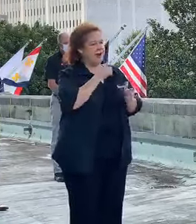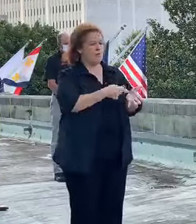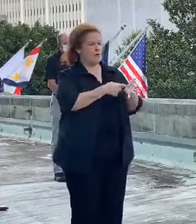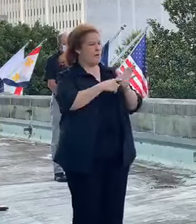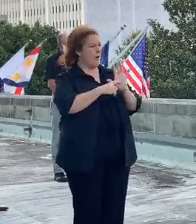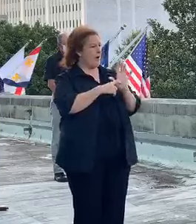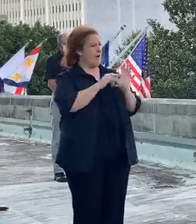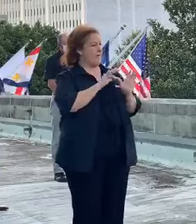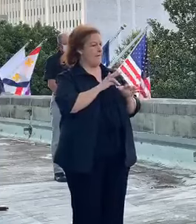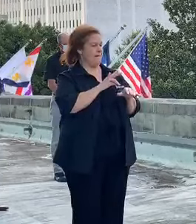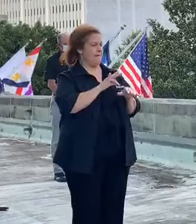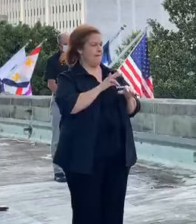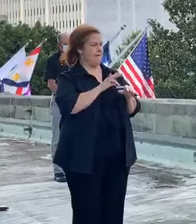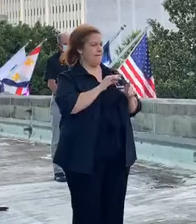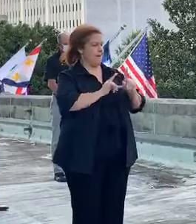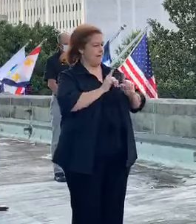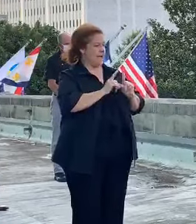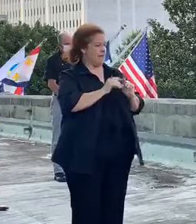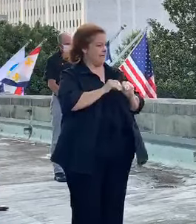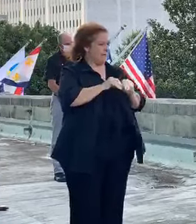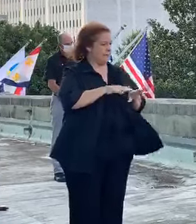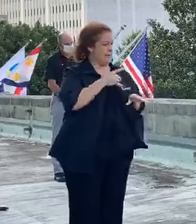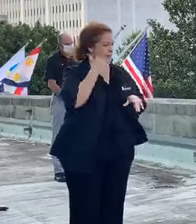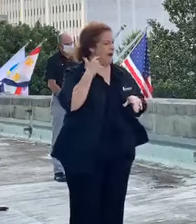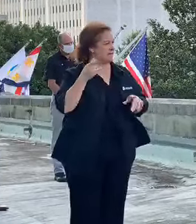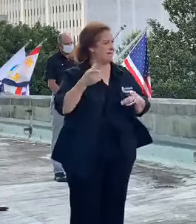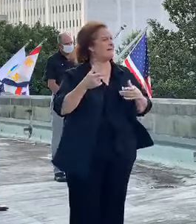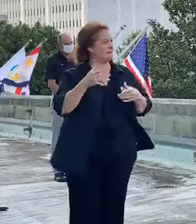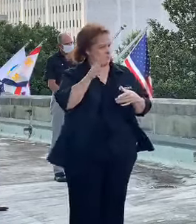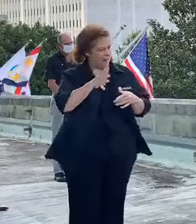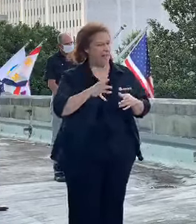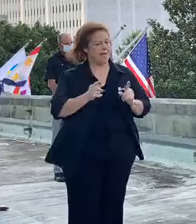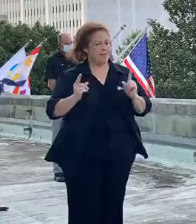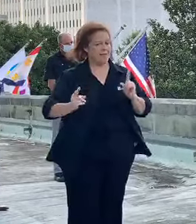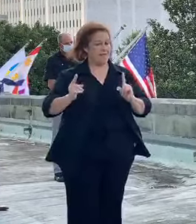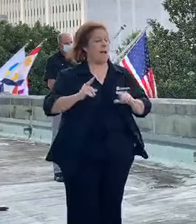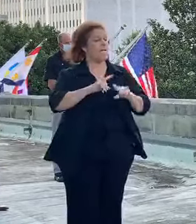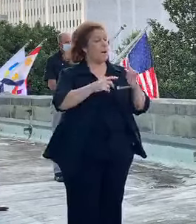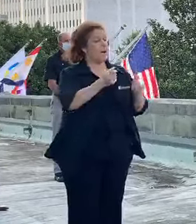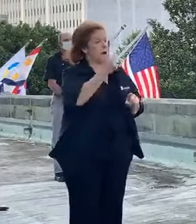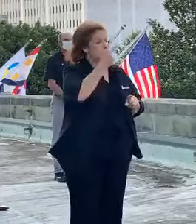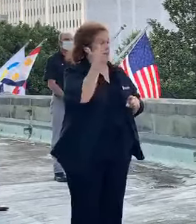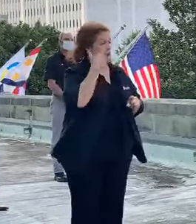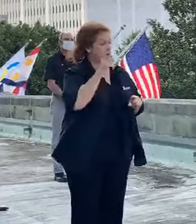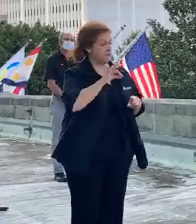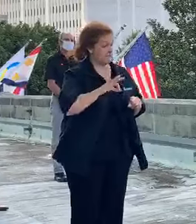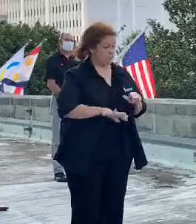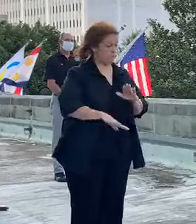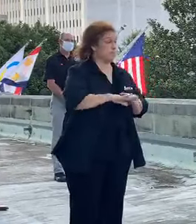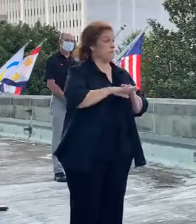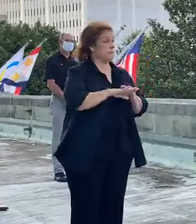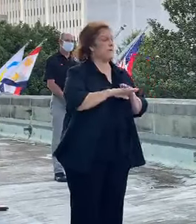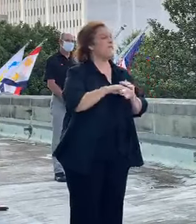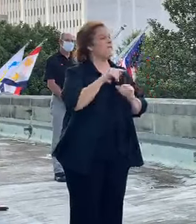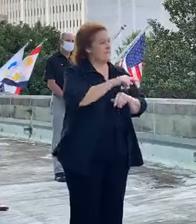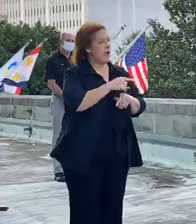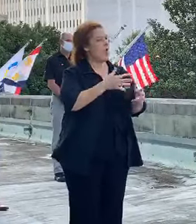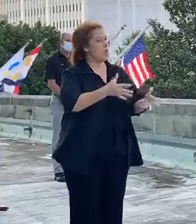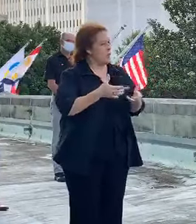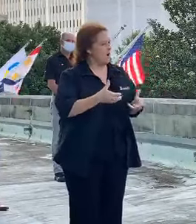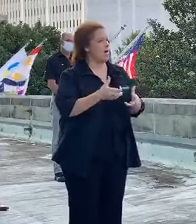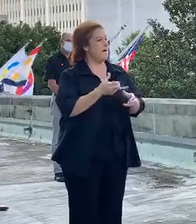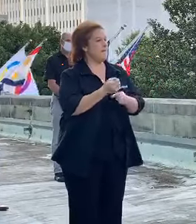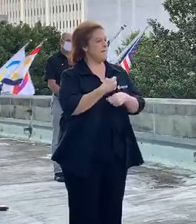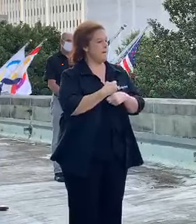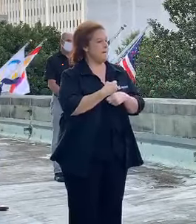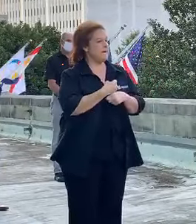of the distancing. However, because of the cap, they're wanting to create a system to make